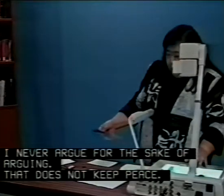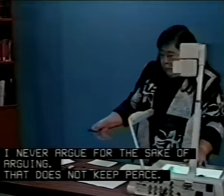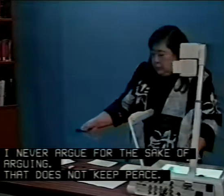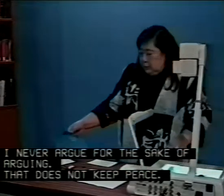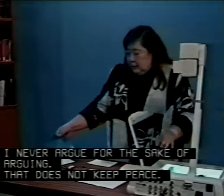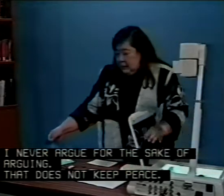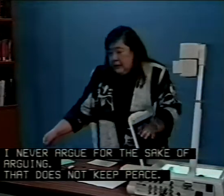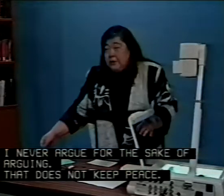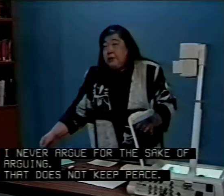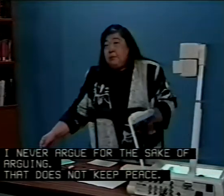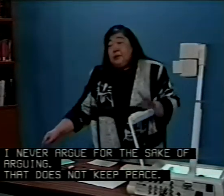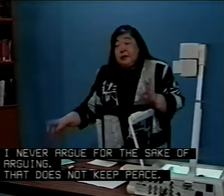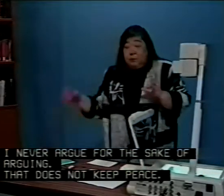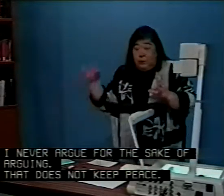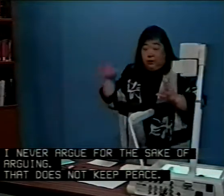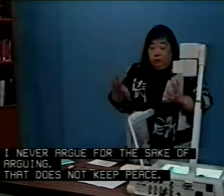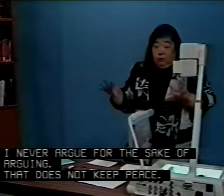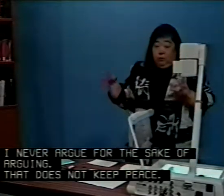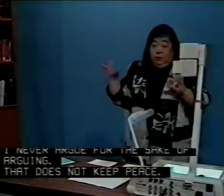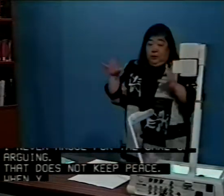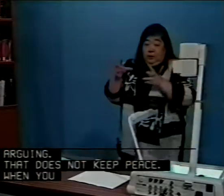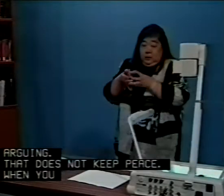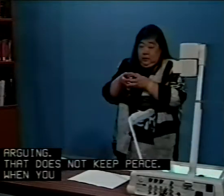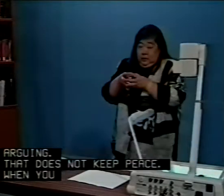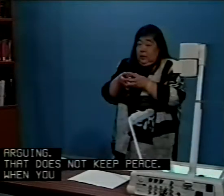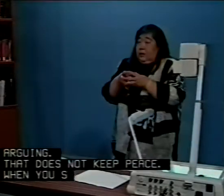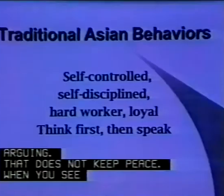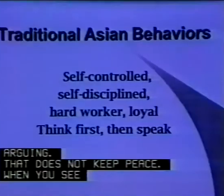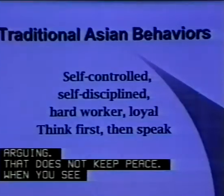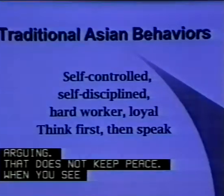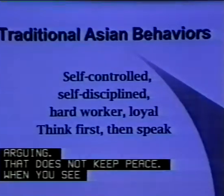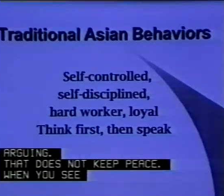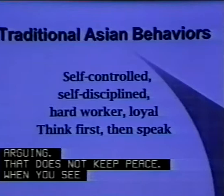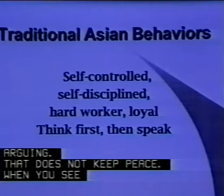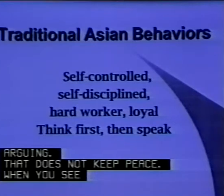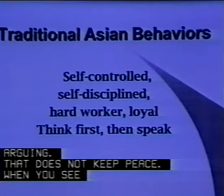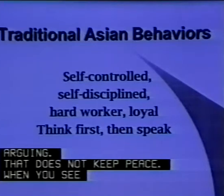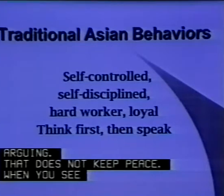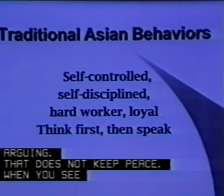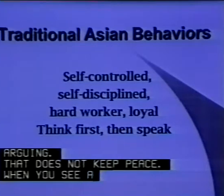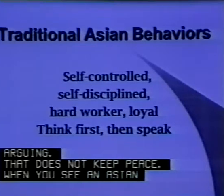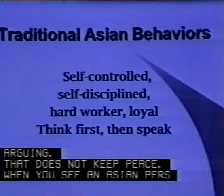When you see an Asian person within a group, you see that person as being